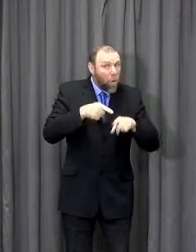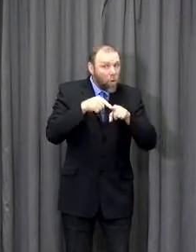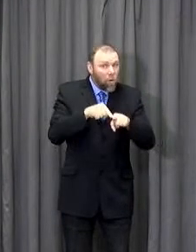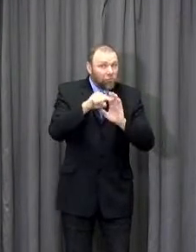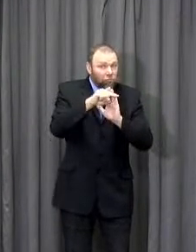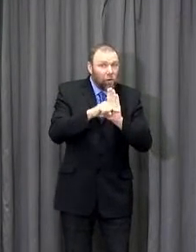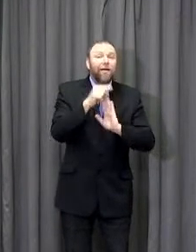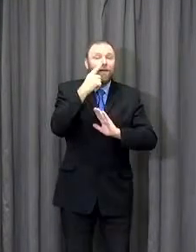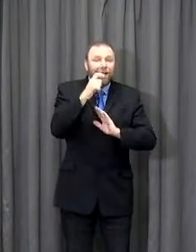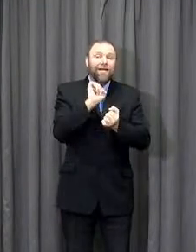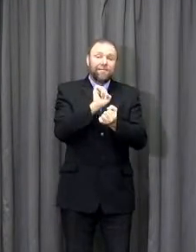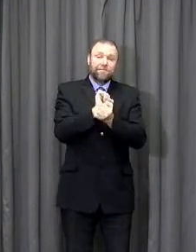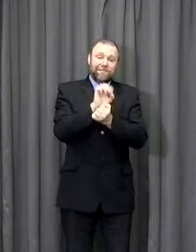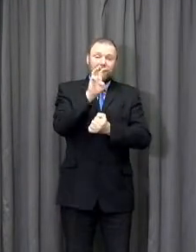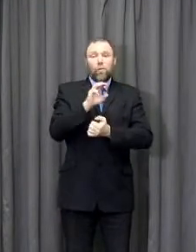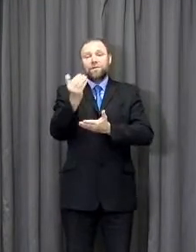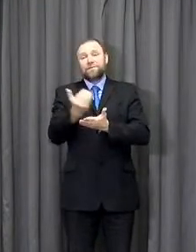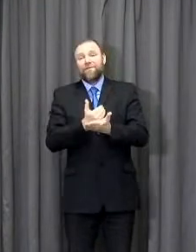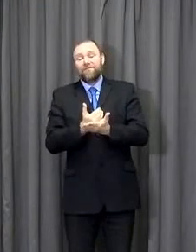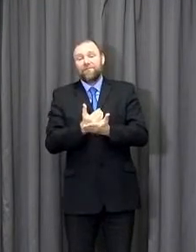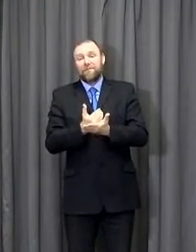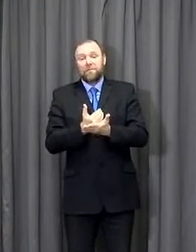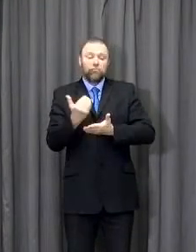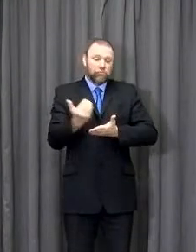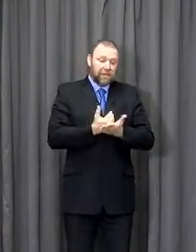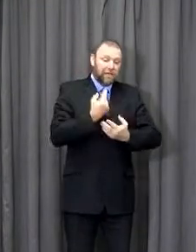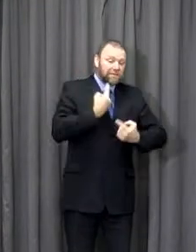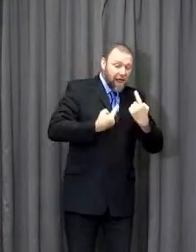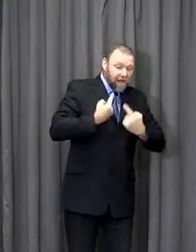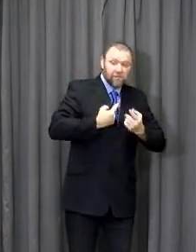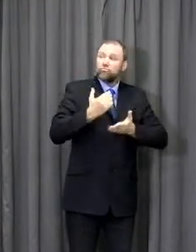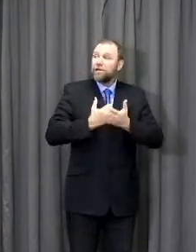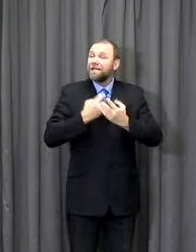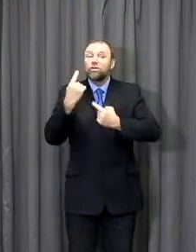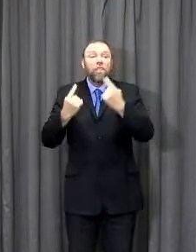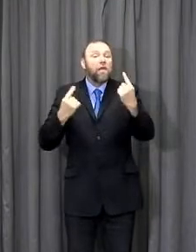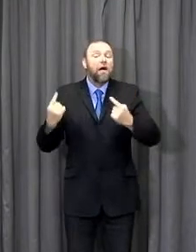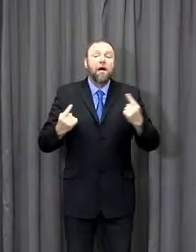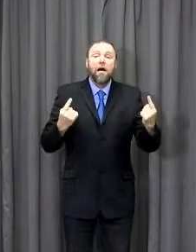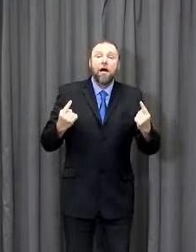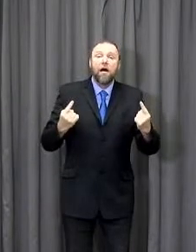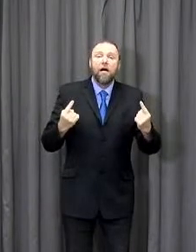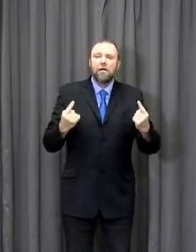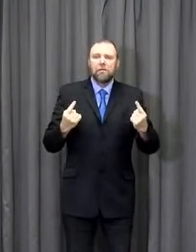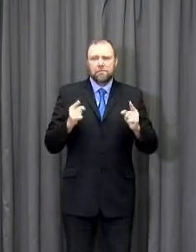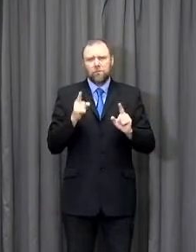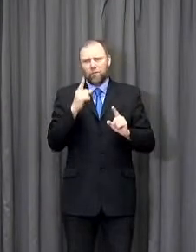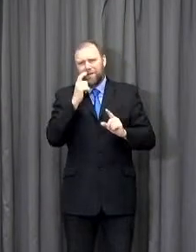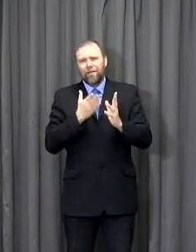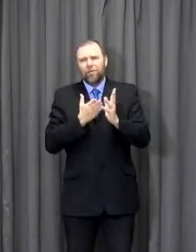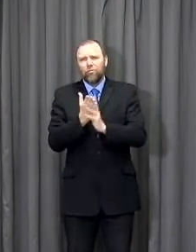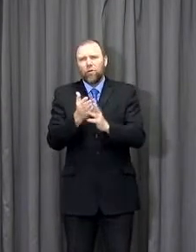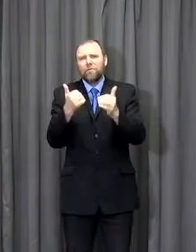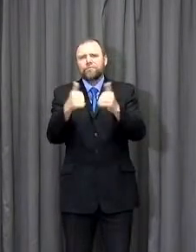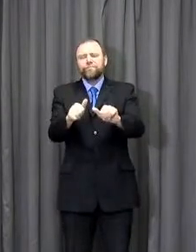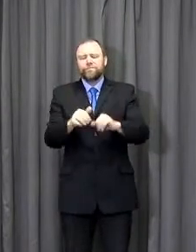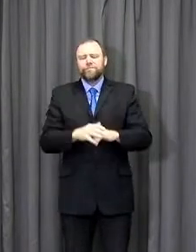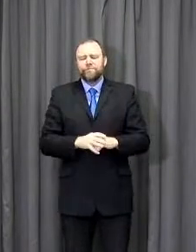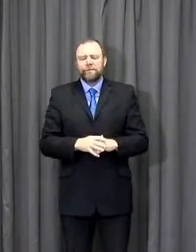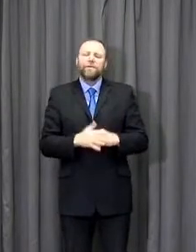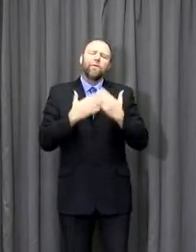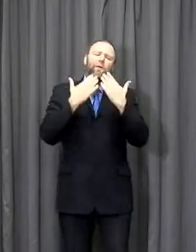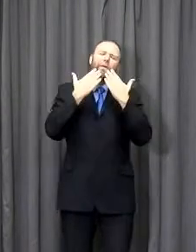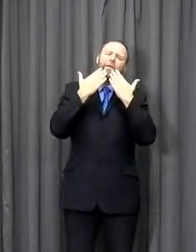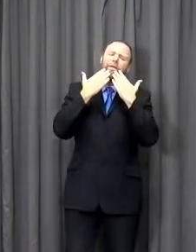Wales safe, we can protect ourselves, protect each other, and we can get through this together. So thank you